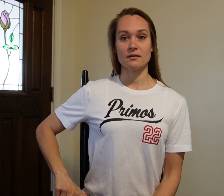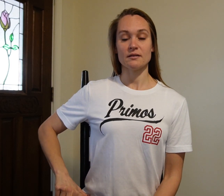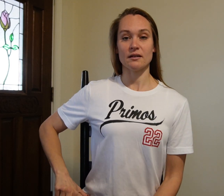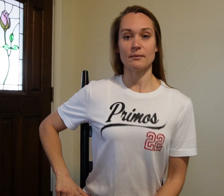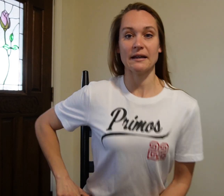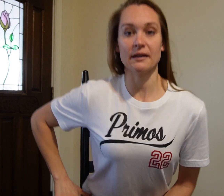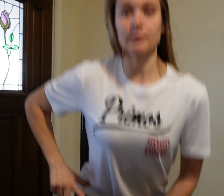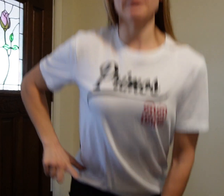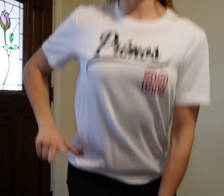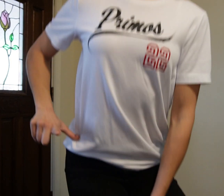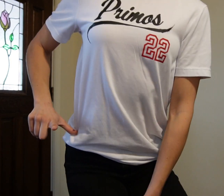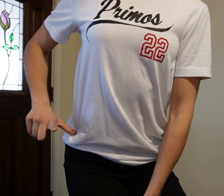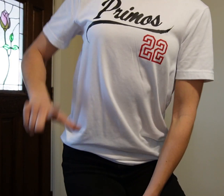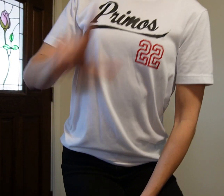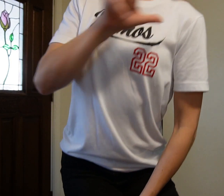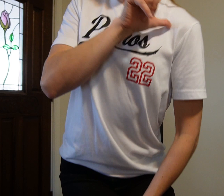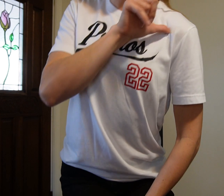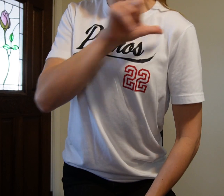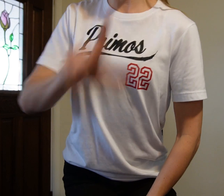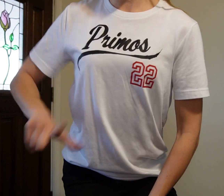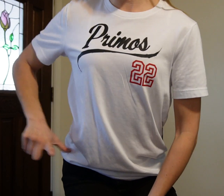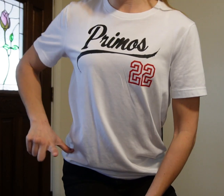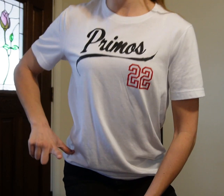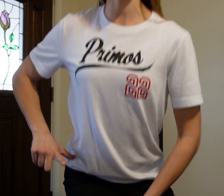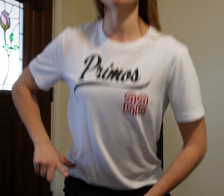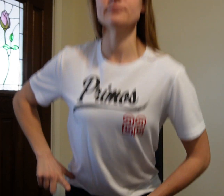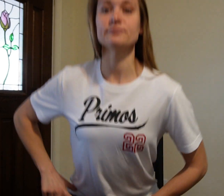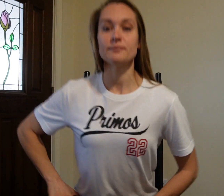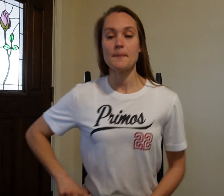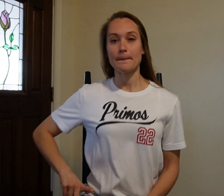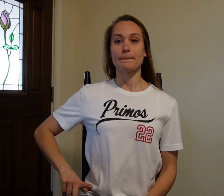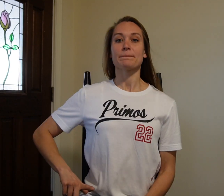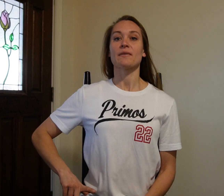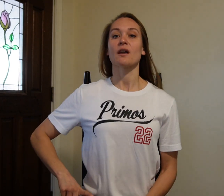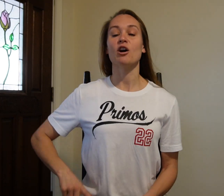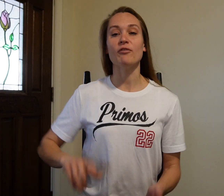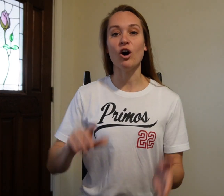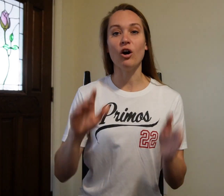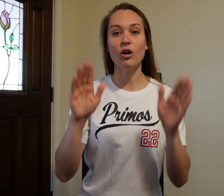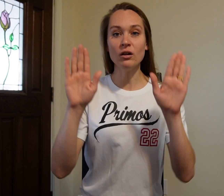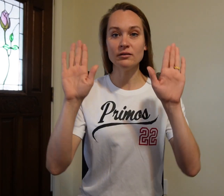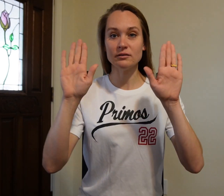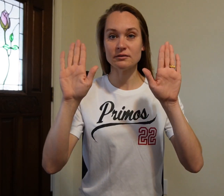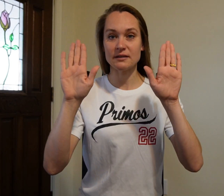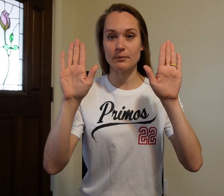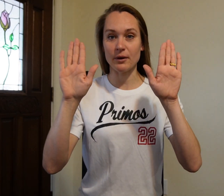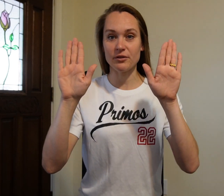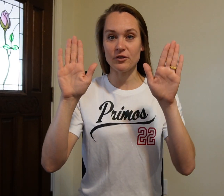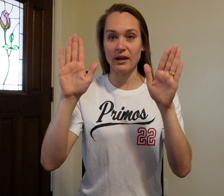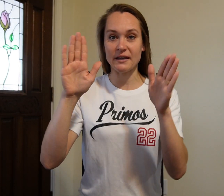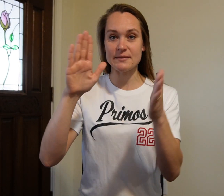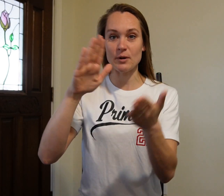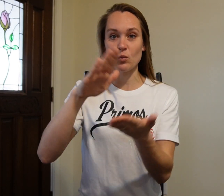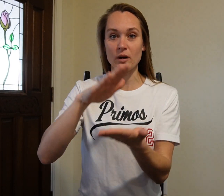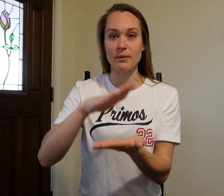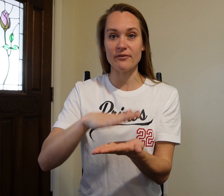Down my hip. That the Lord of all, take both of your hands, put one above the